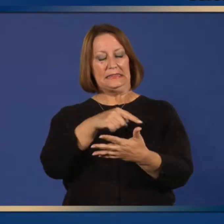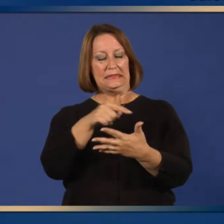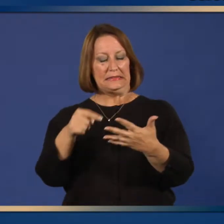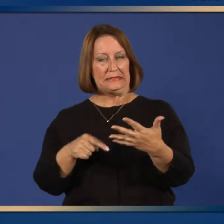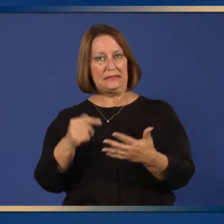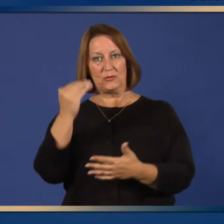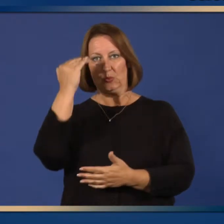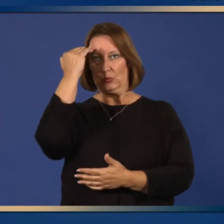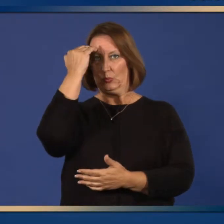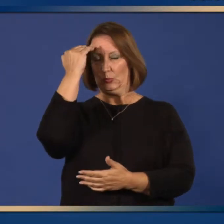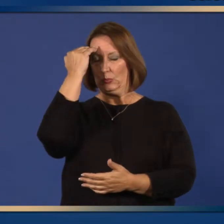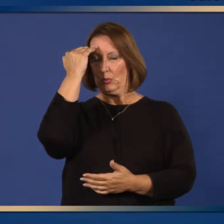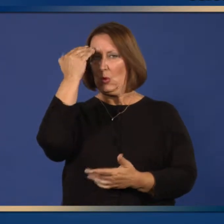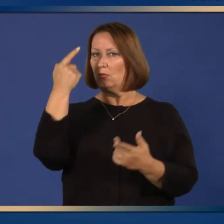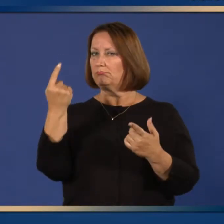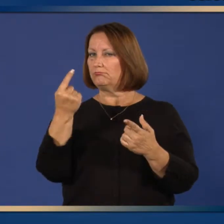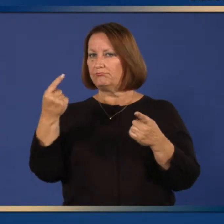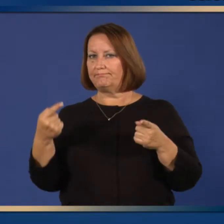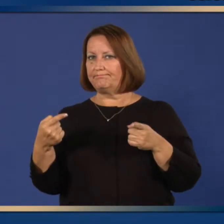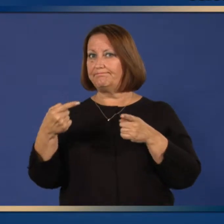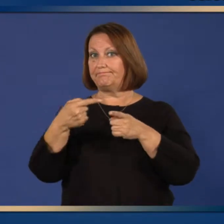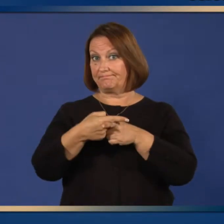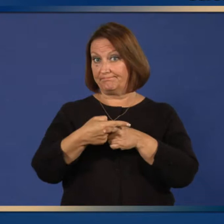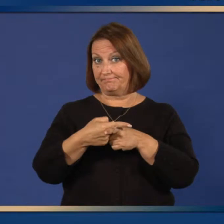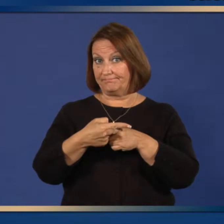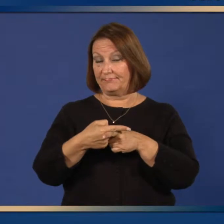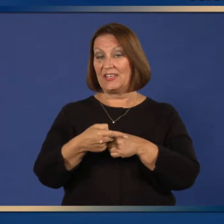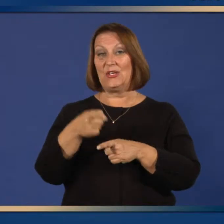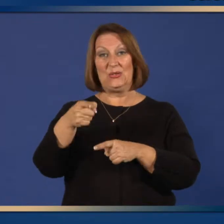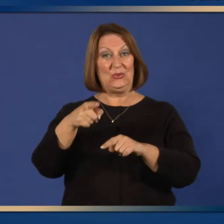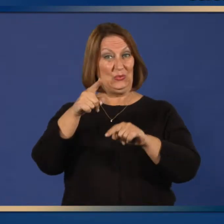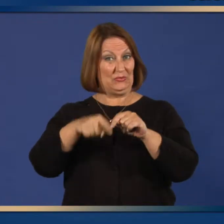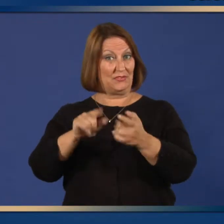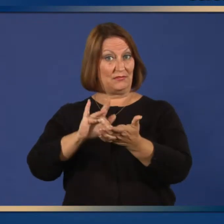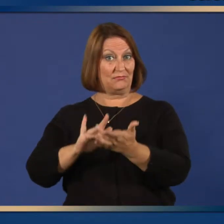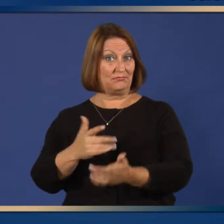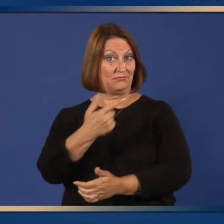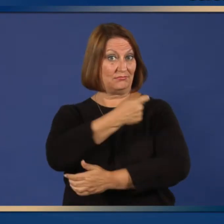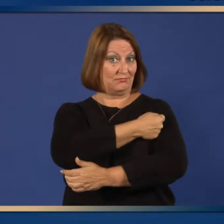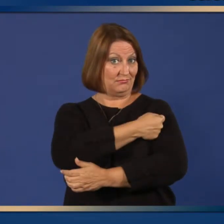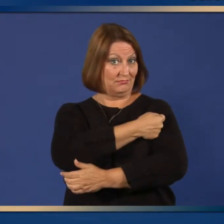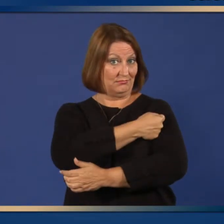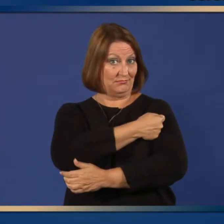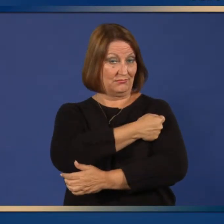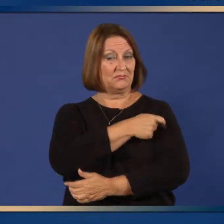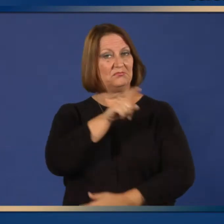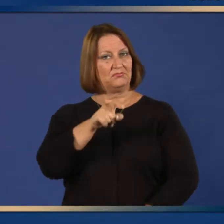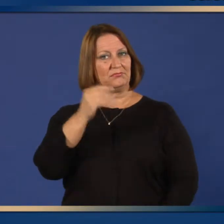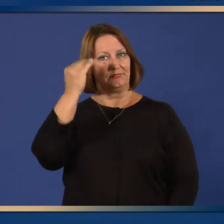your child inactivated injectable influenza vaccination today.